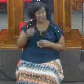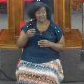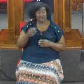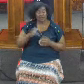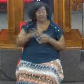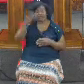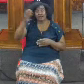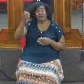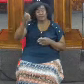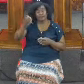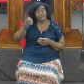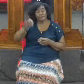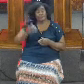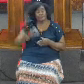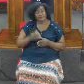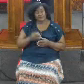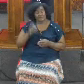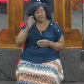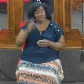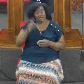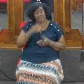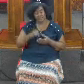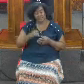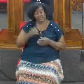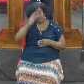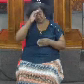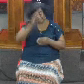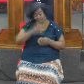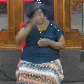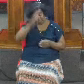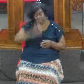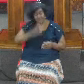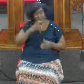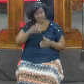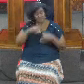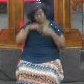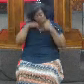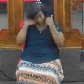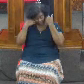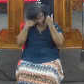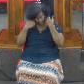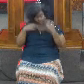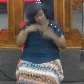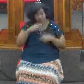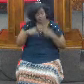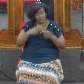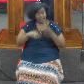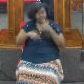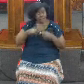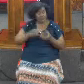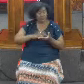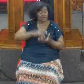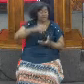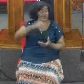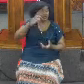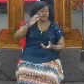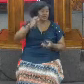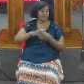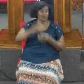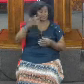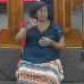him shall the Son of Man be ashamed when he cometh into the glory of